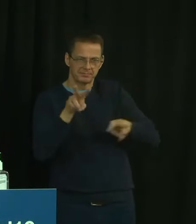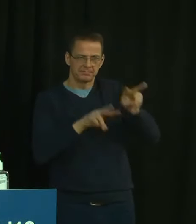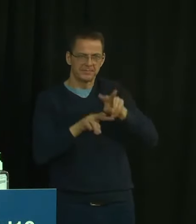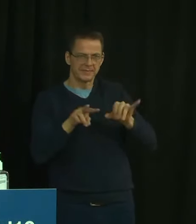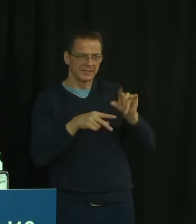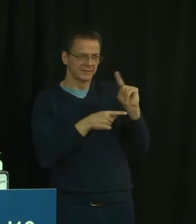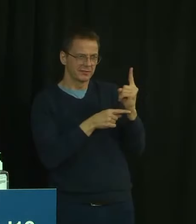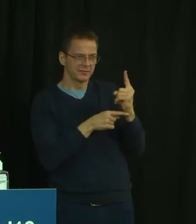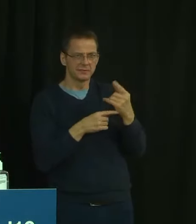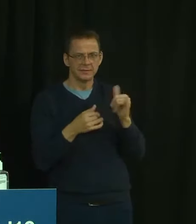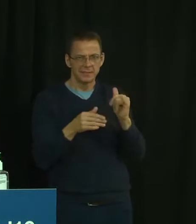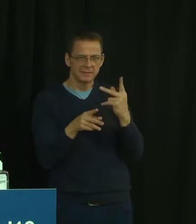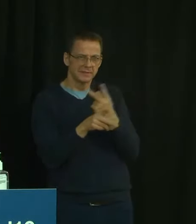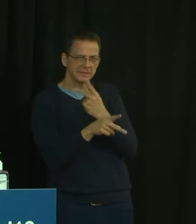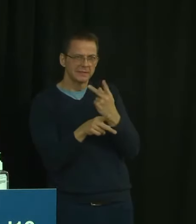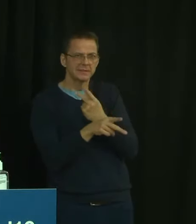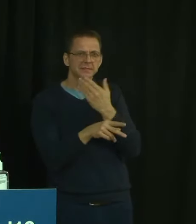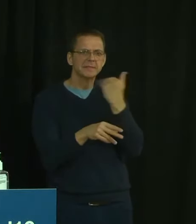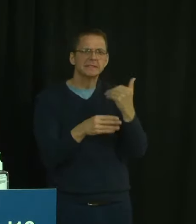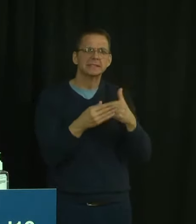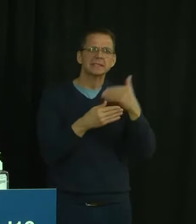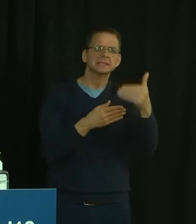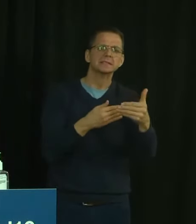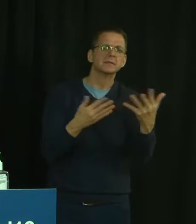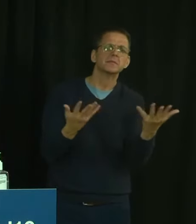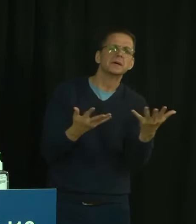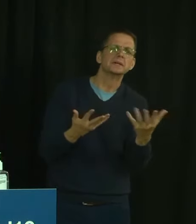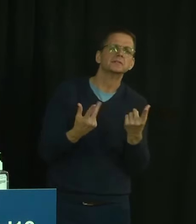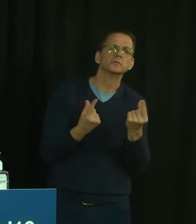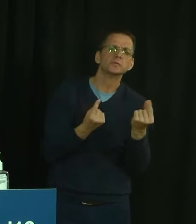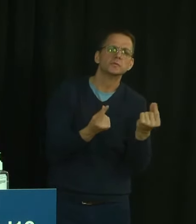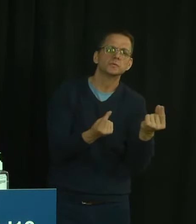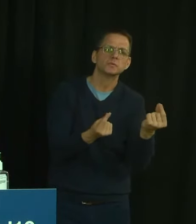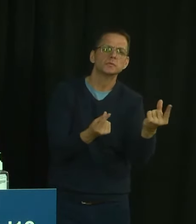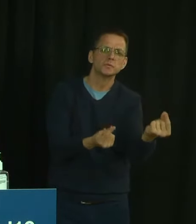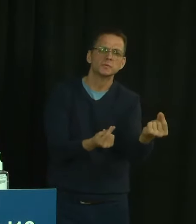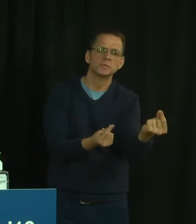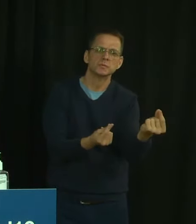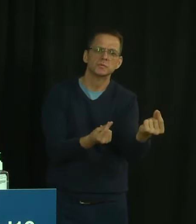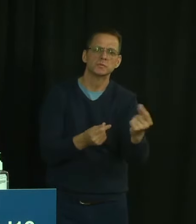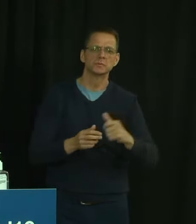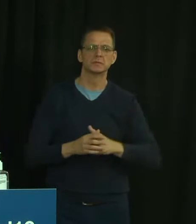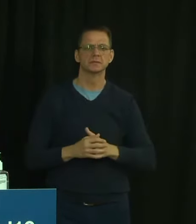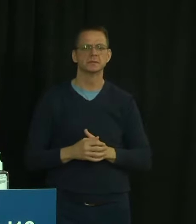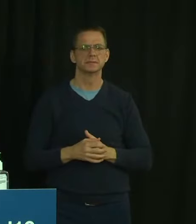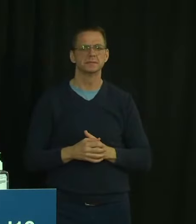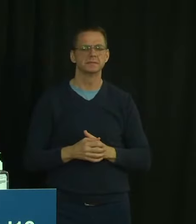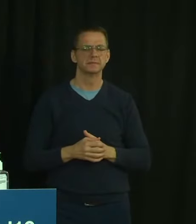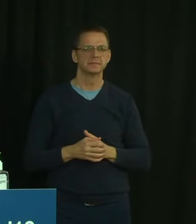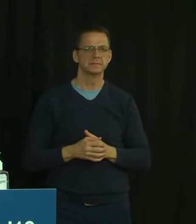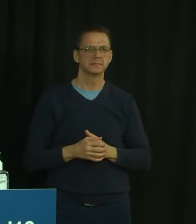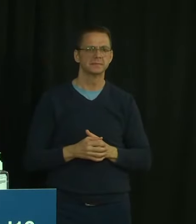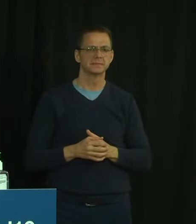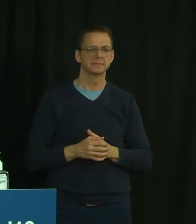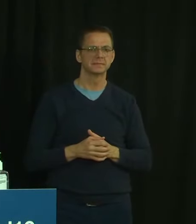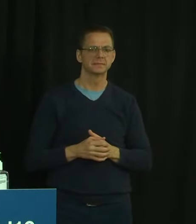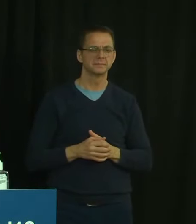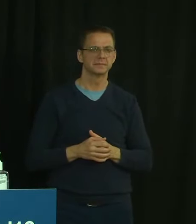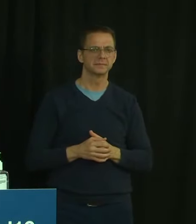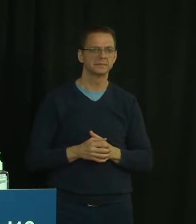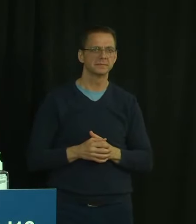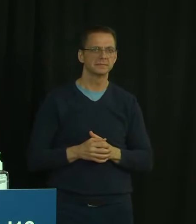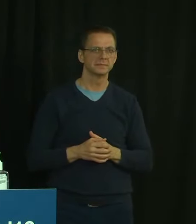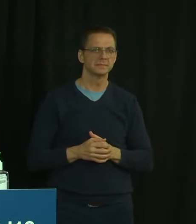who don't have that risk factor to receive a second dose. The other thing that we'll be able to get more information on in the coming